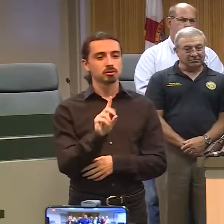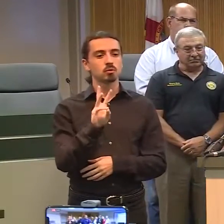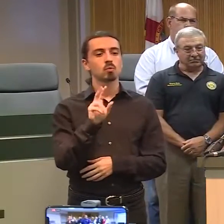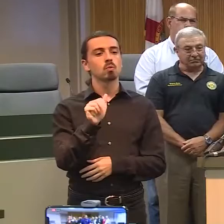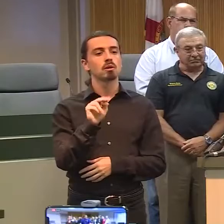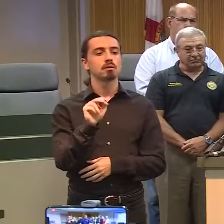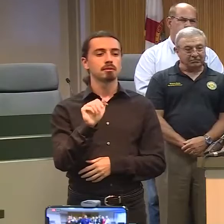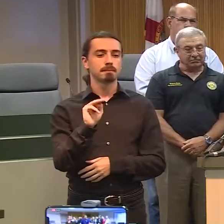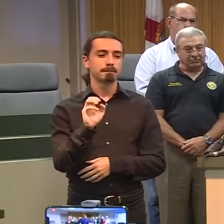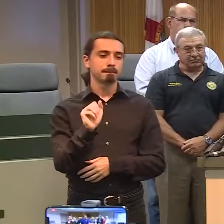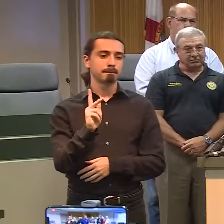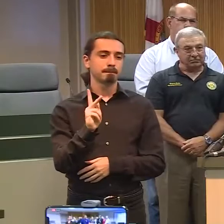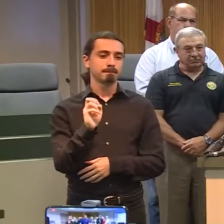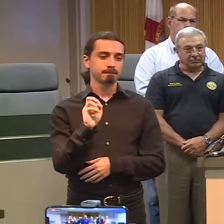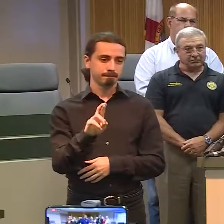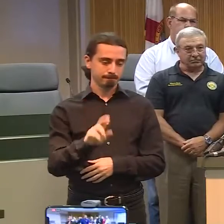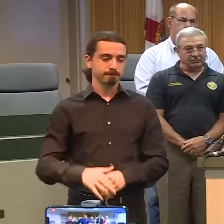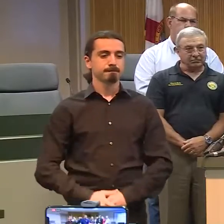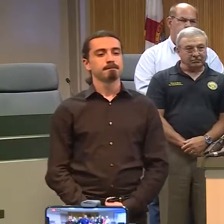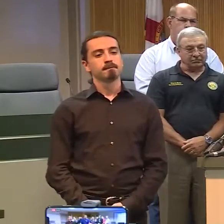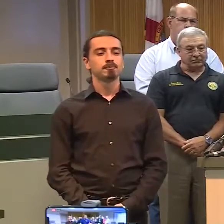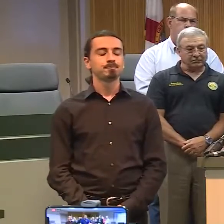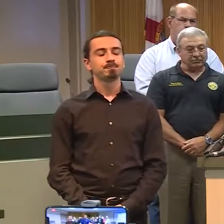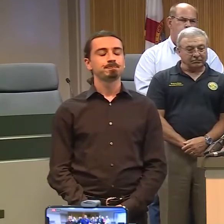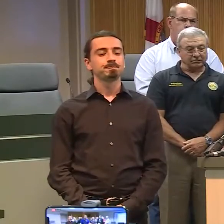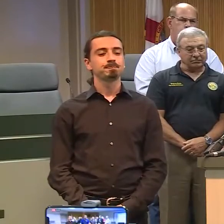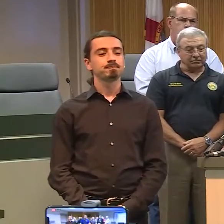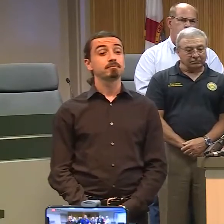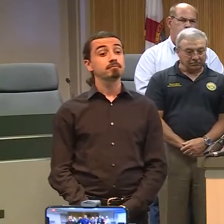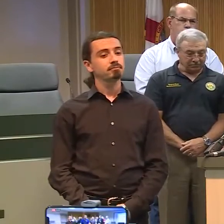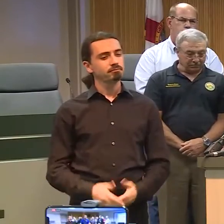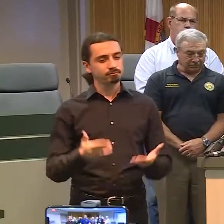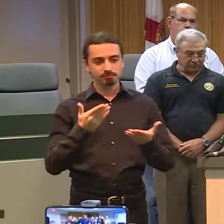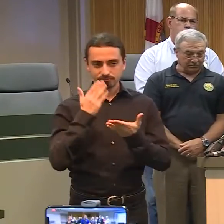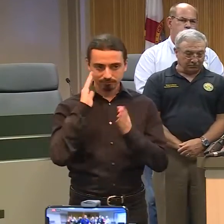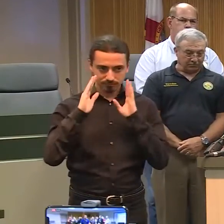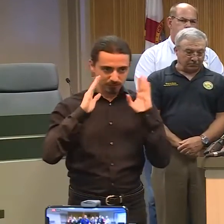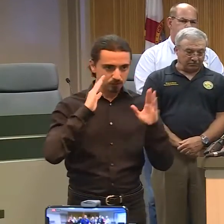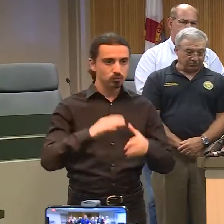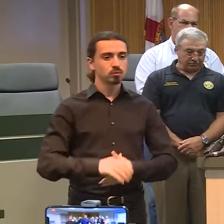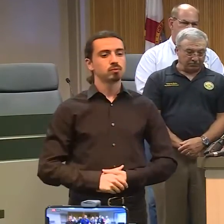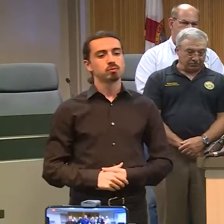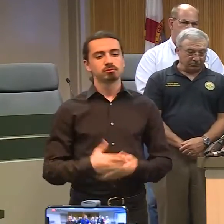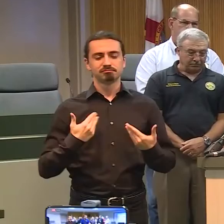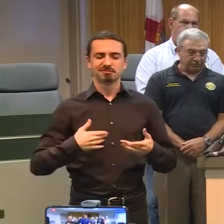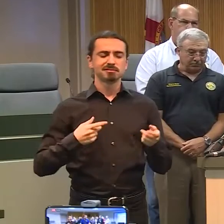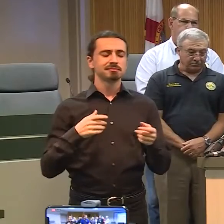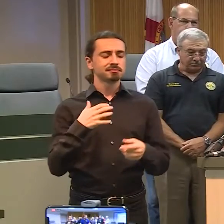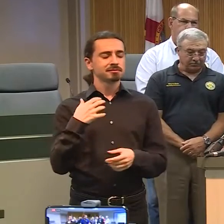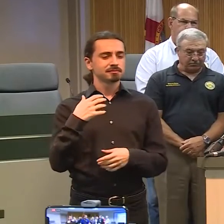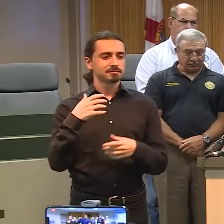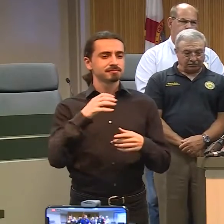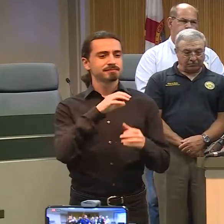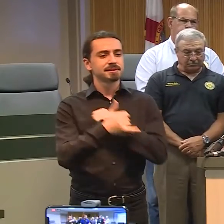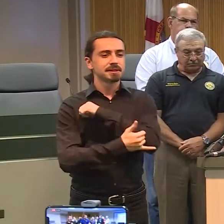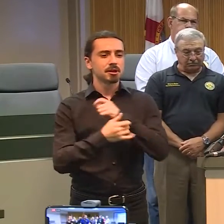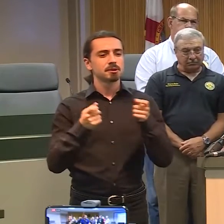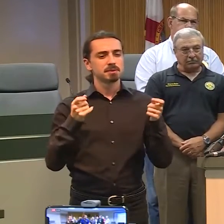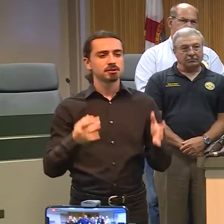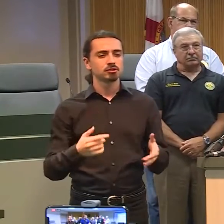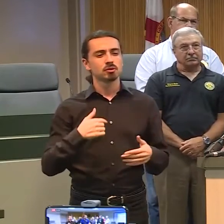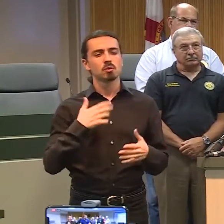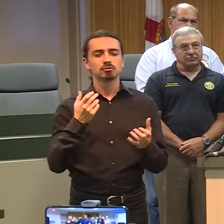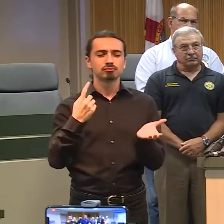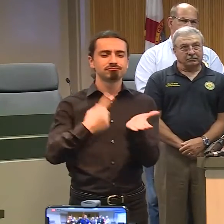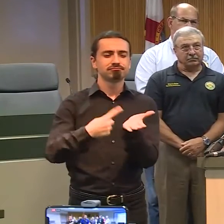Hi, good afternoon. Howard Wanamaker, your county manager. Wanted to just brief you all on garbage pickup and waste. We've been